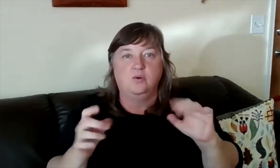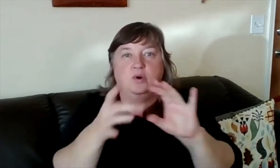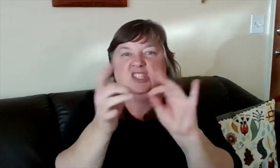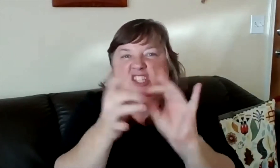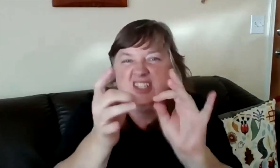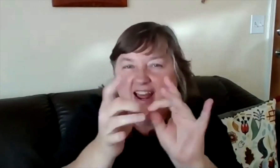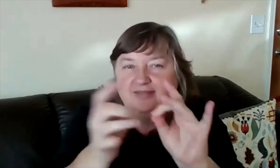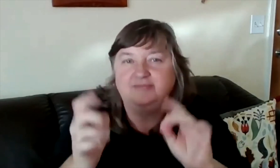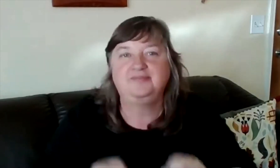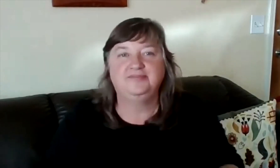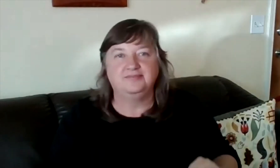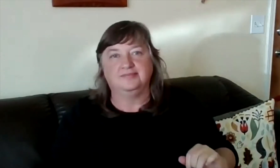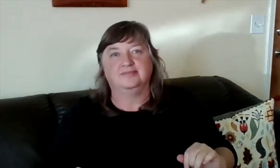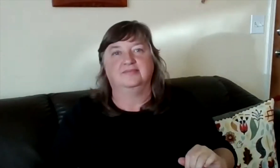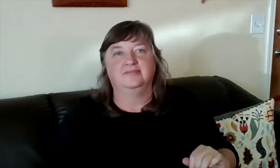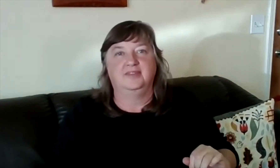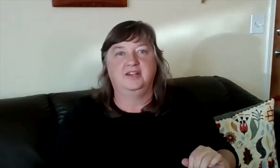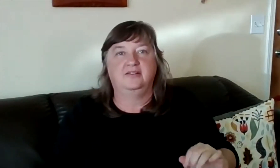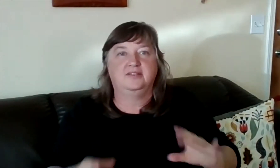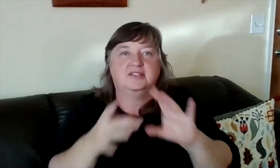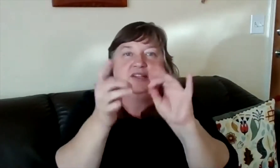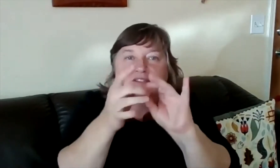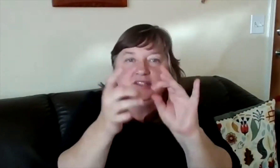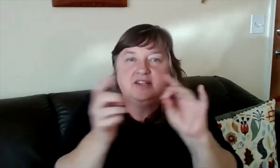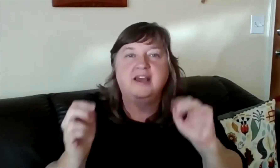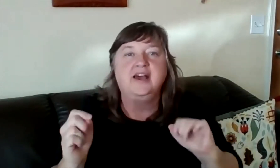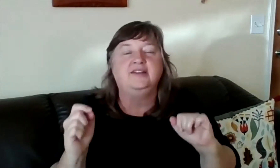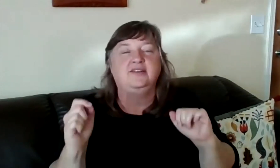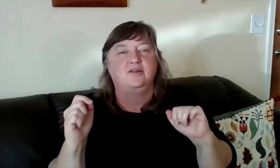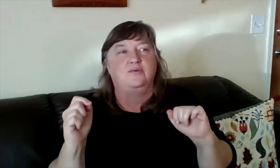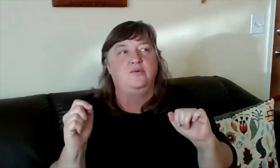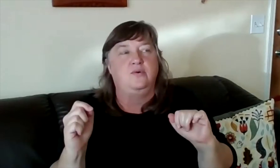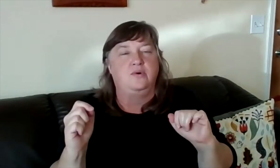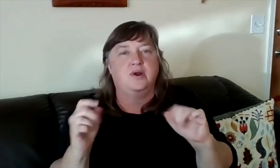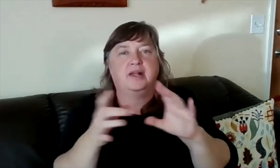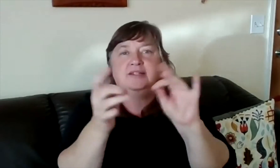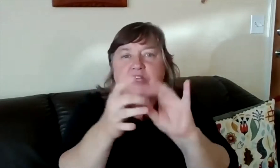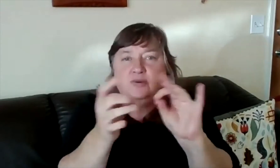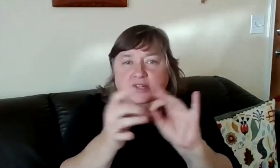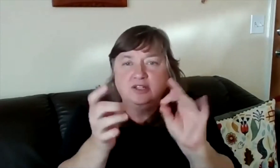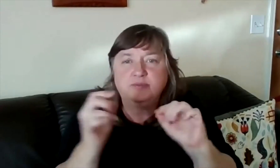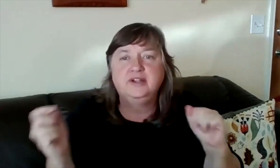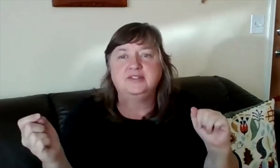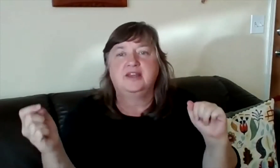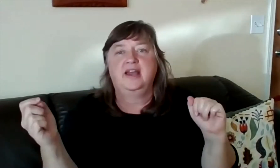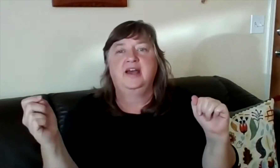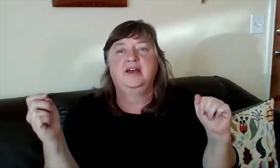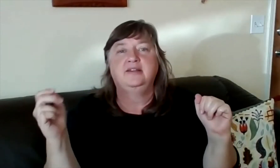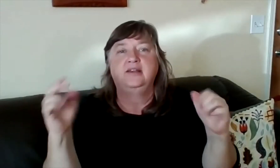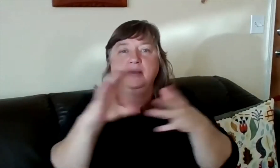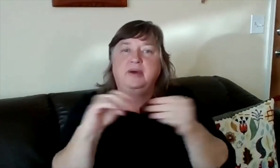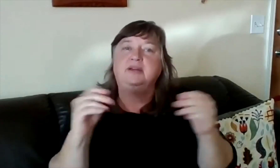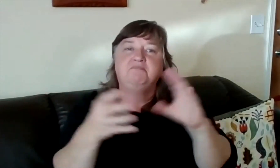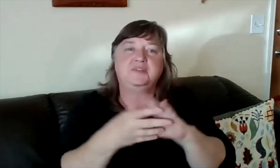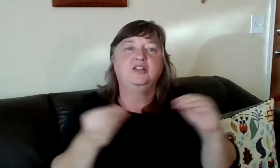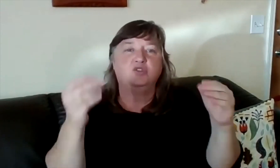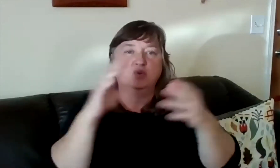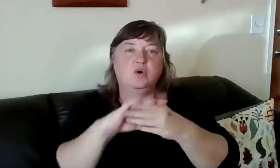Or chit chat, you know, just a little chit chat, or I'm going to tell you a little experience I had, but tell a